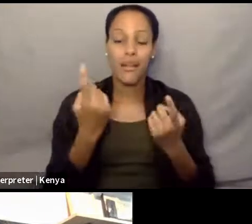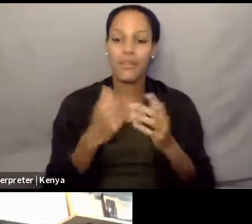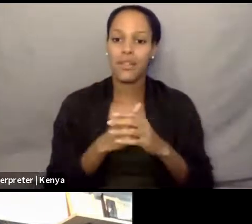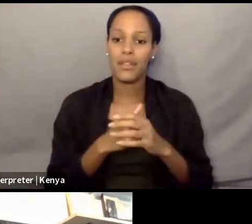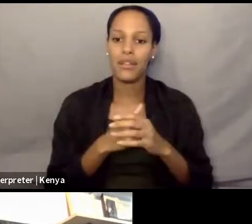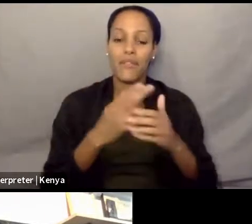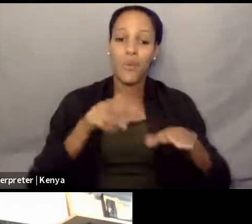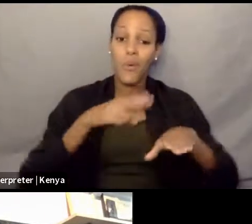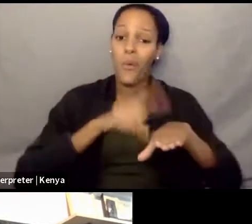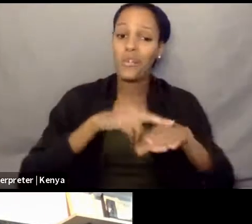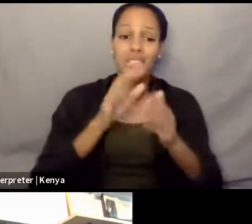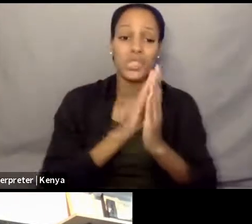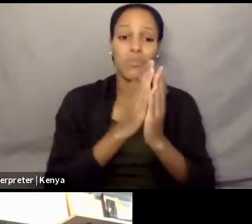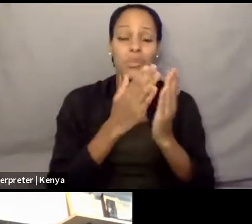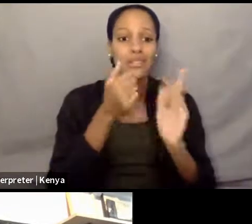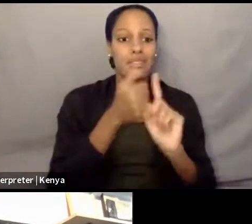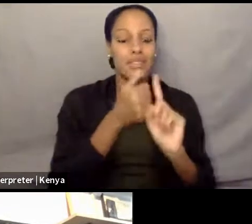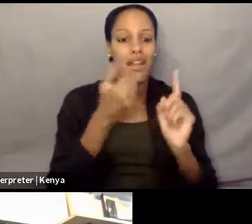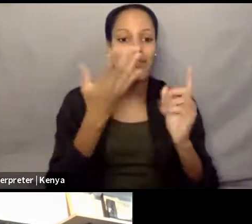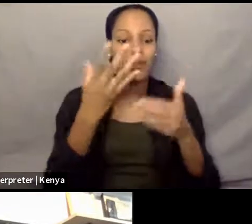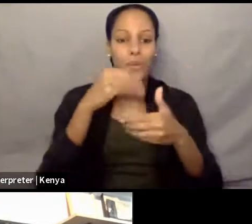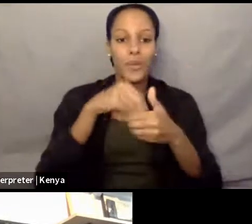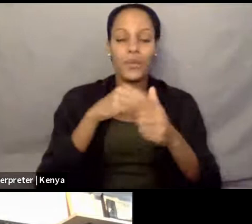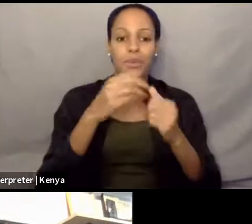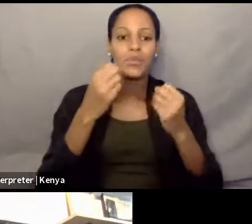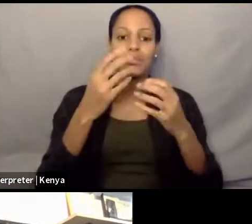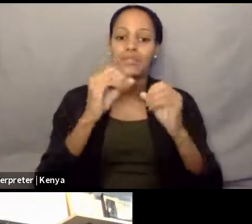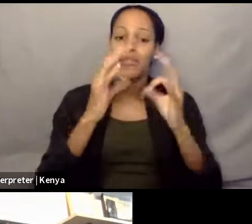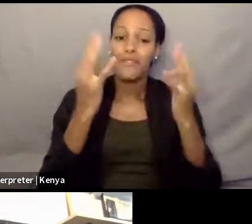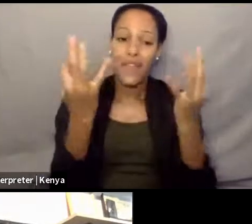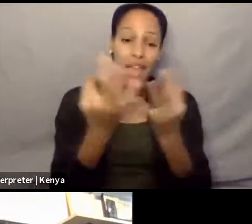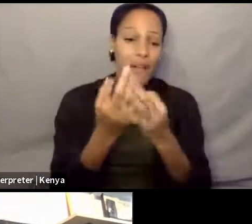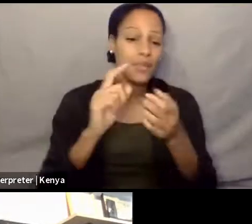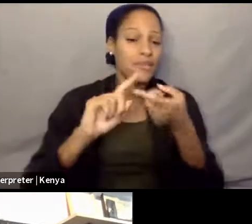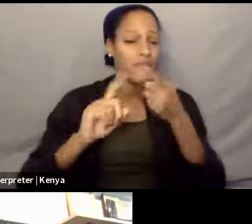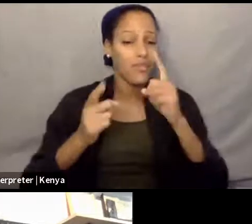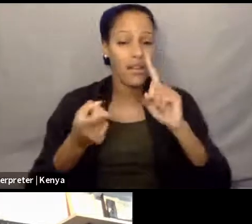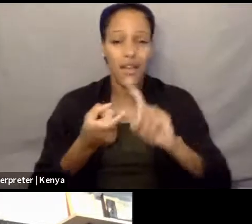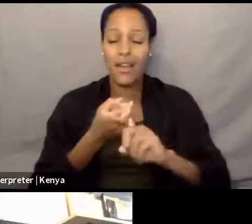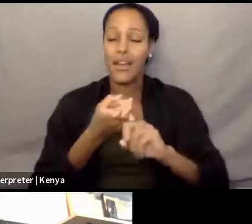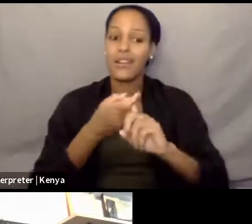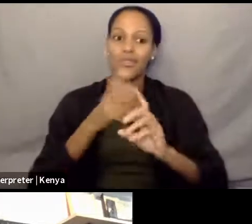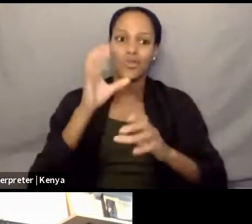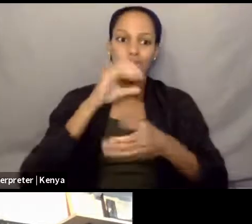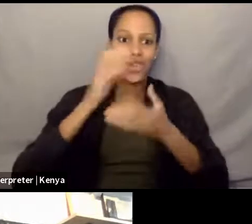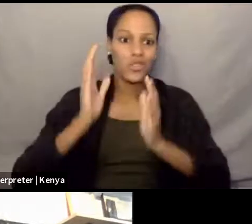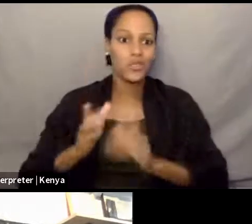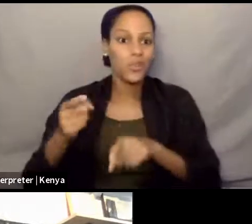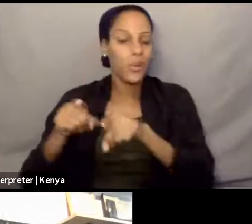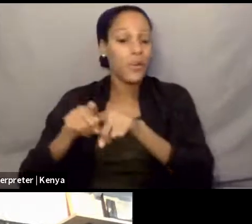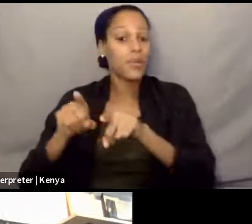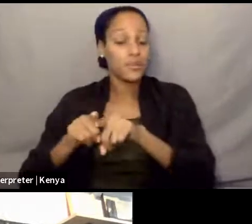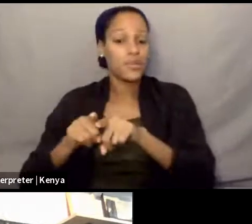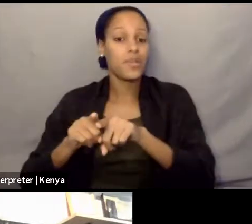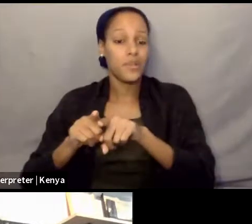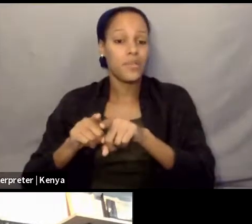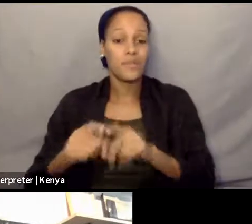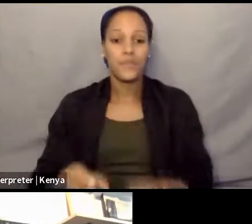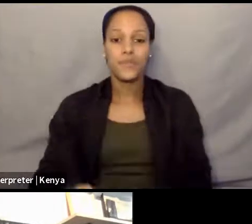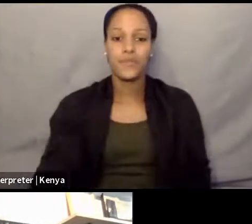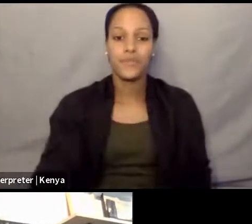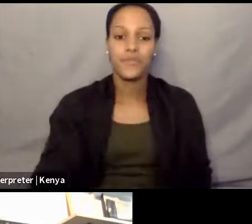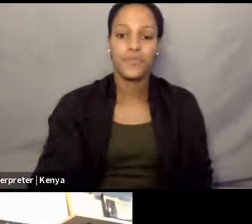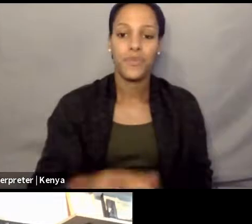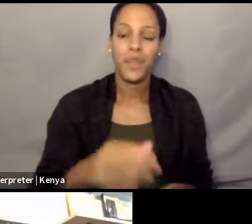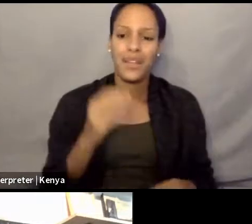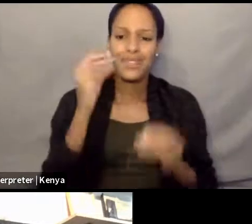is populated with family and friends and strangers as well. So when you think